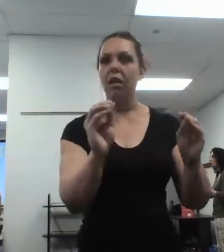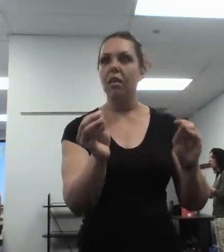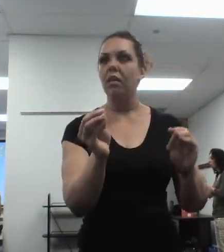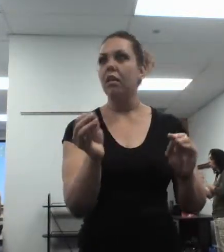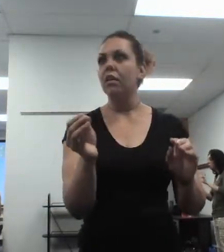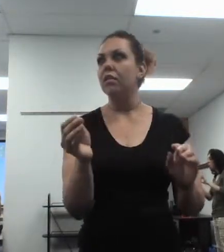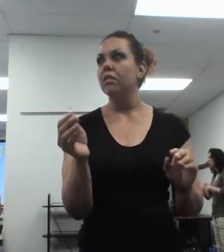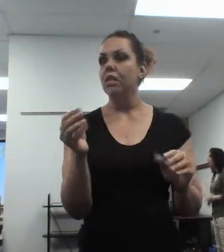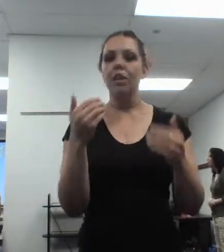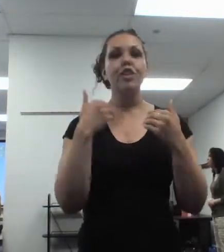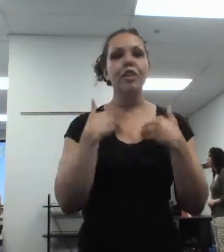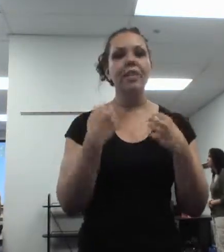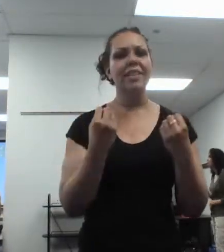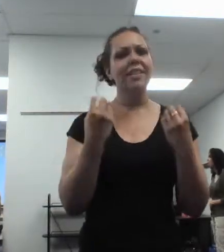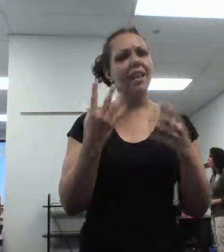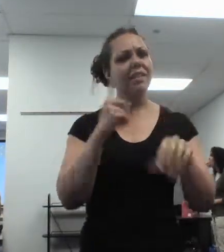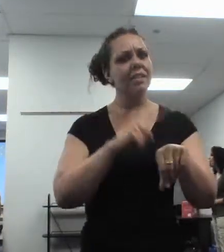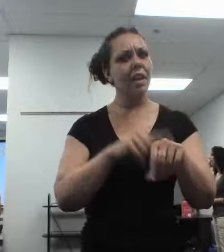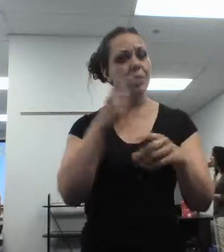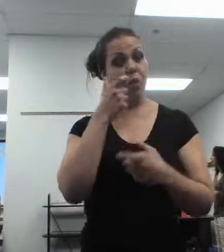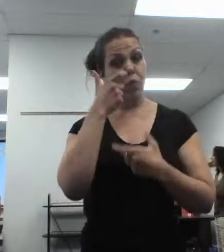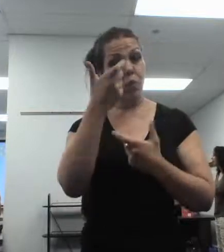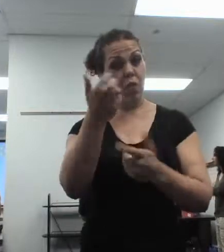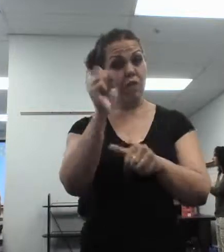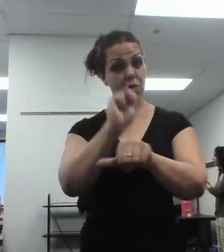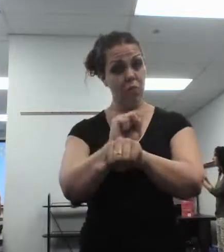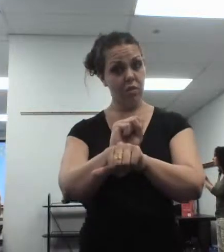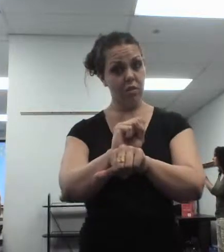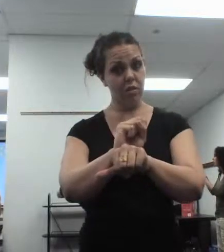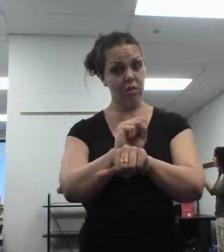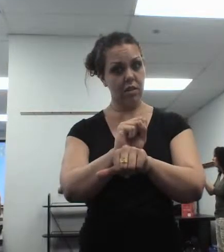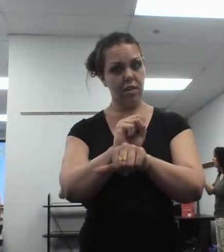have plenty of time to like watch them work and give them feedback.